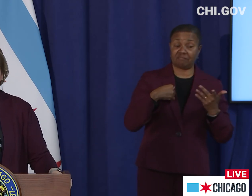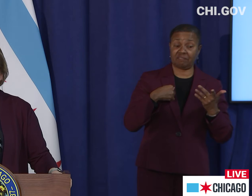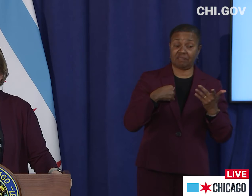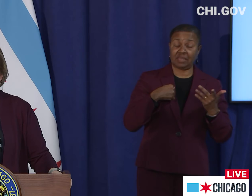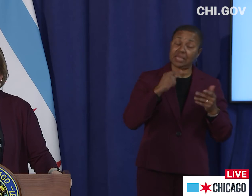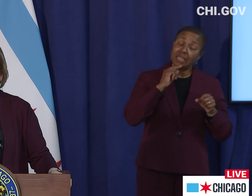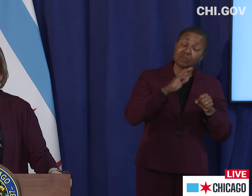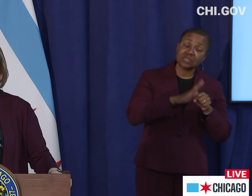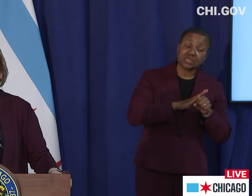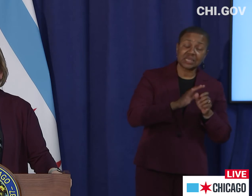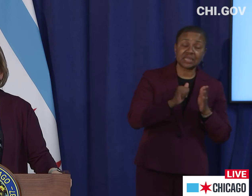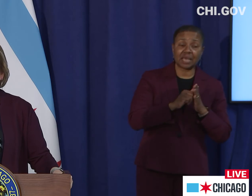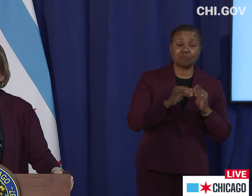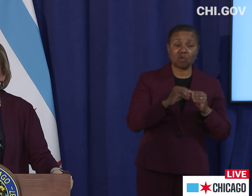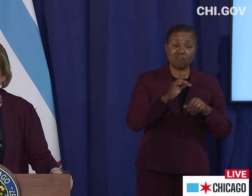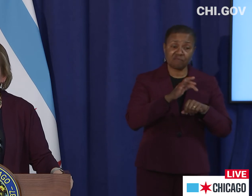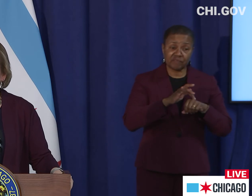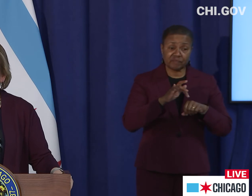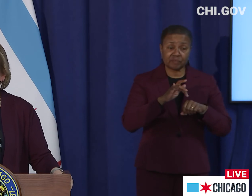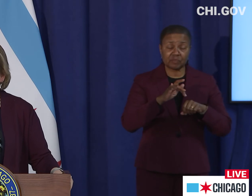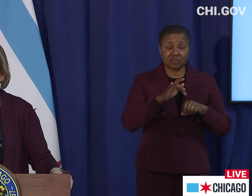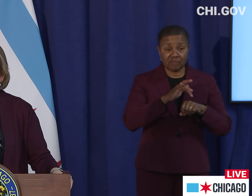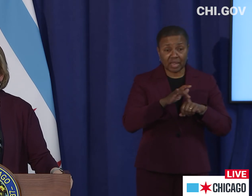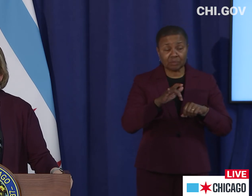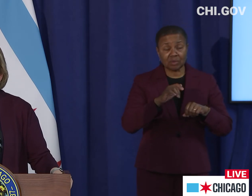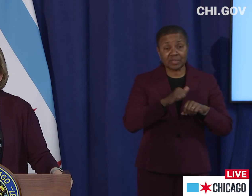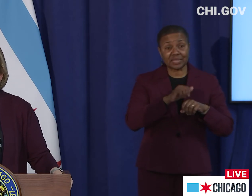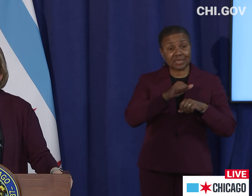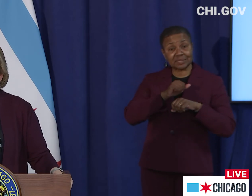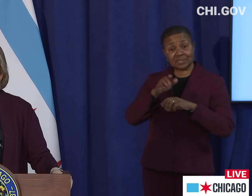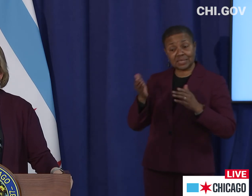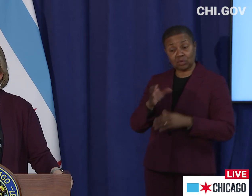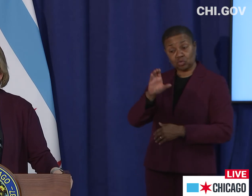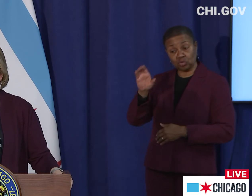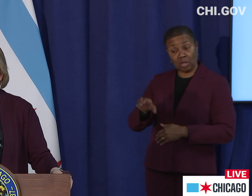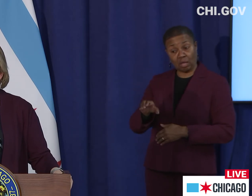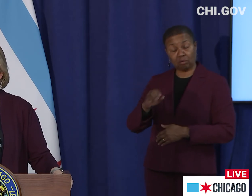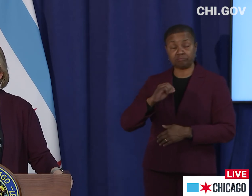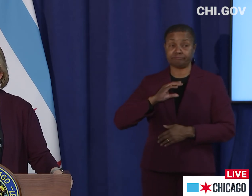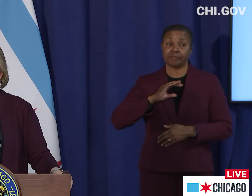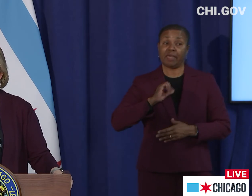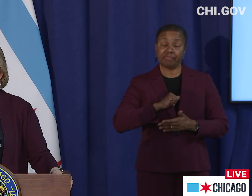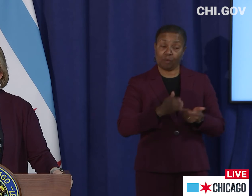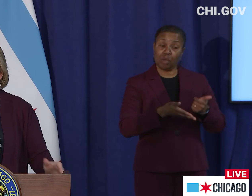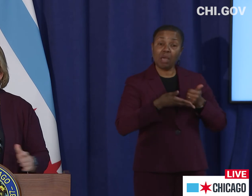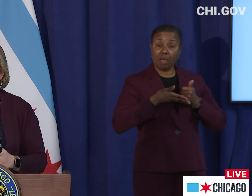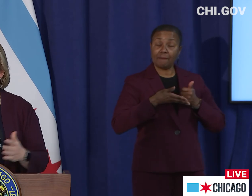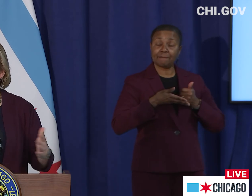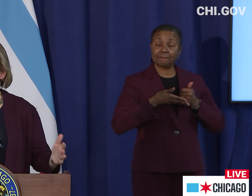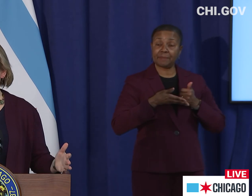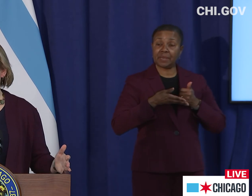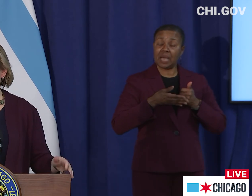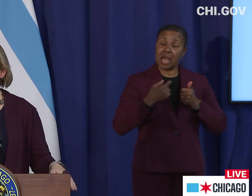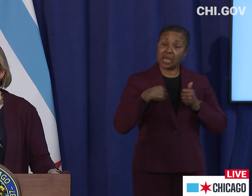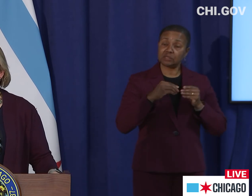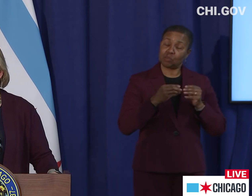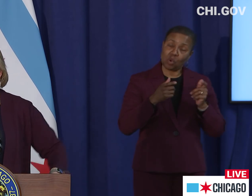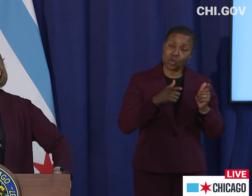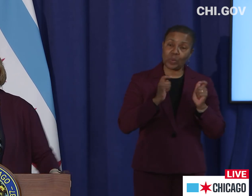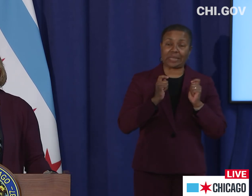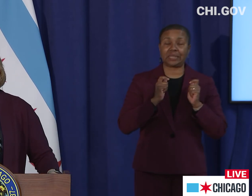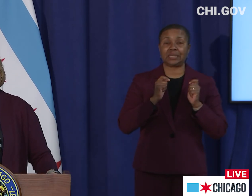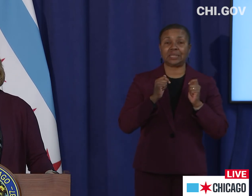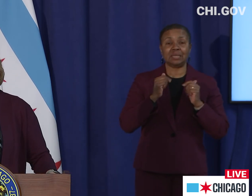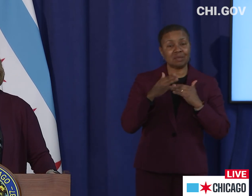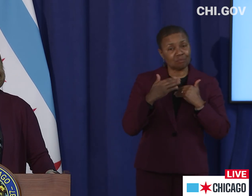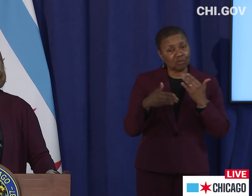there will be additional vaccine and they could direct it towards Chicago, that would be very helpful in terms of us being able to more quickly